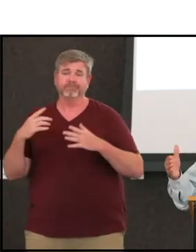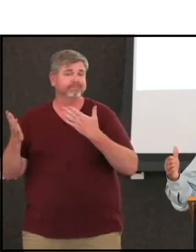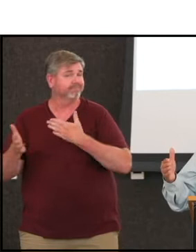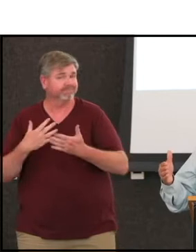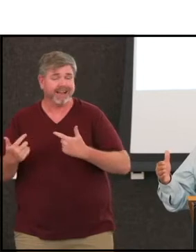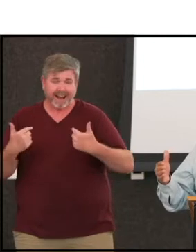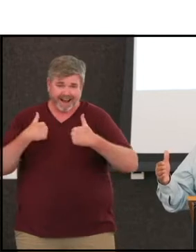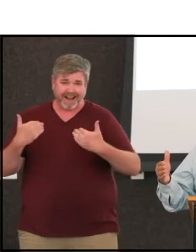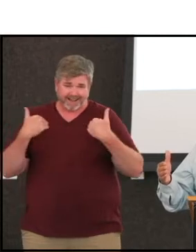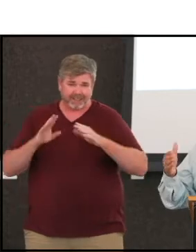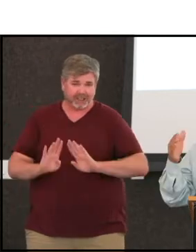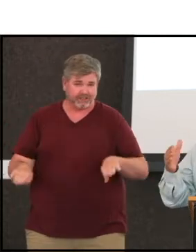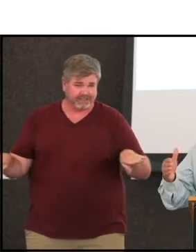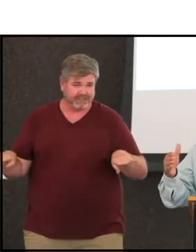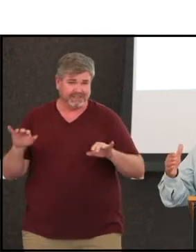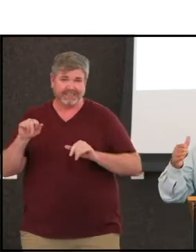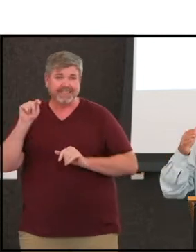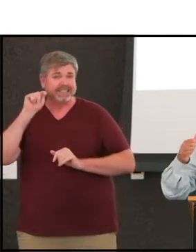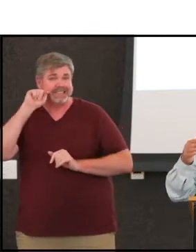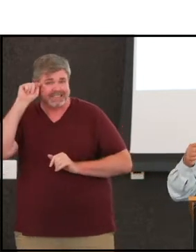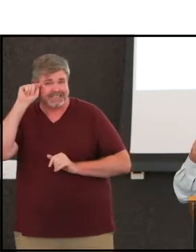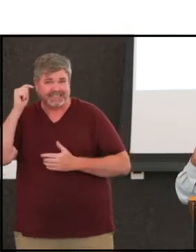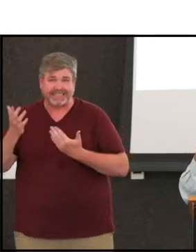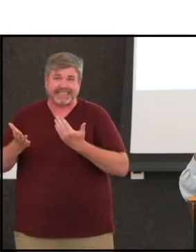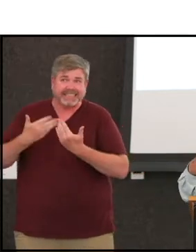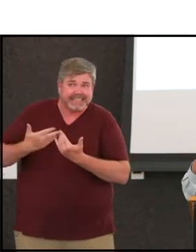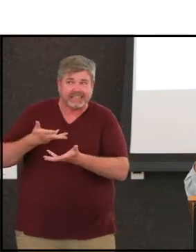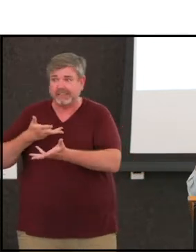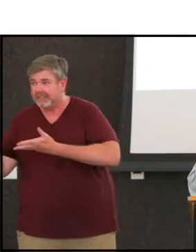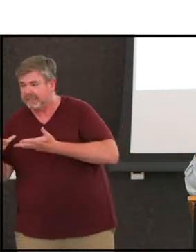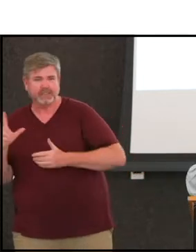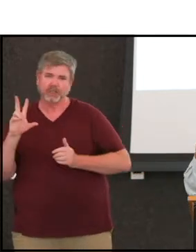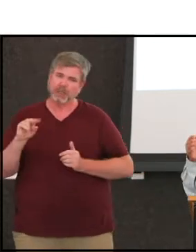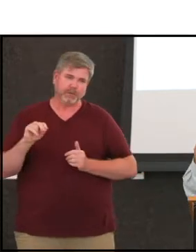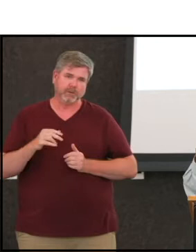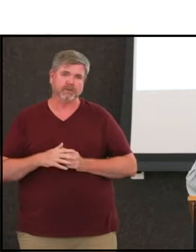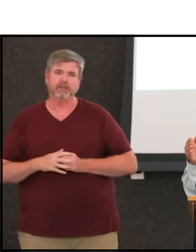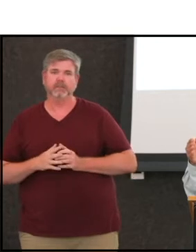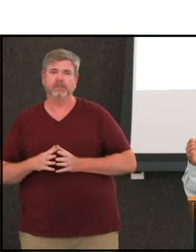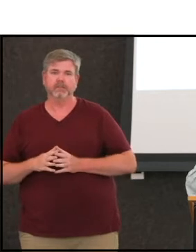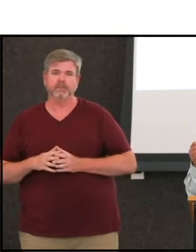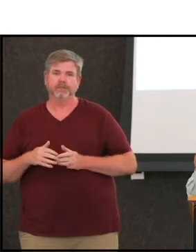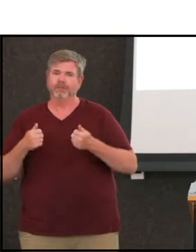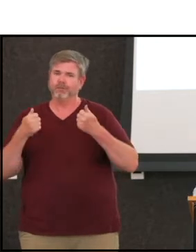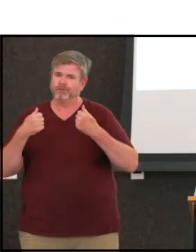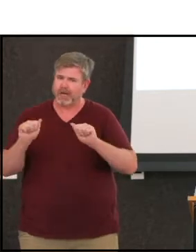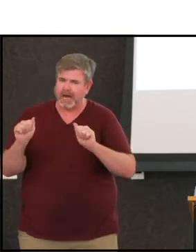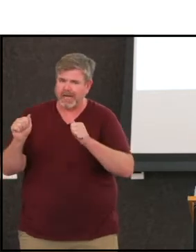to communicate with them. But try as much as you can open the door to allow